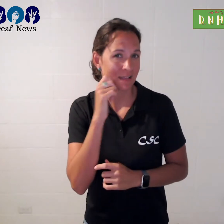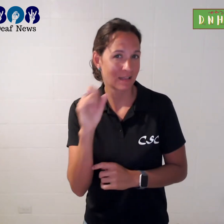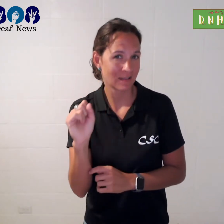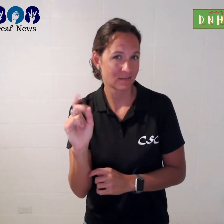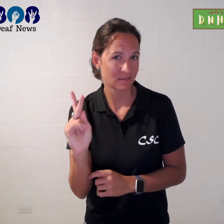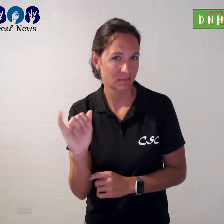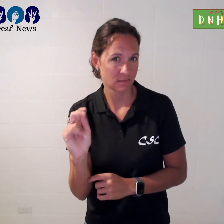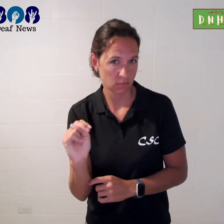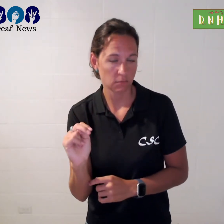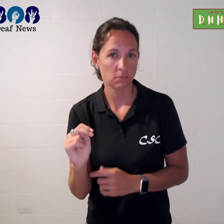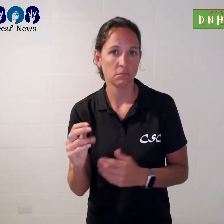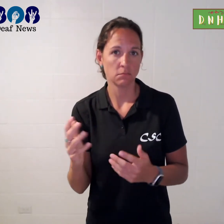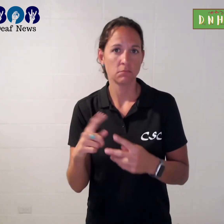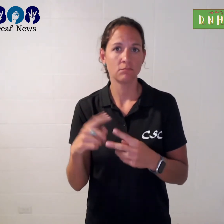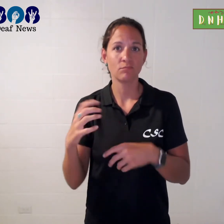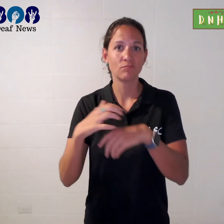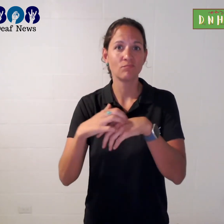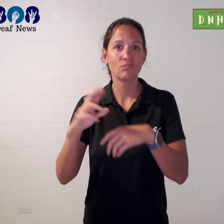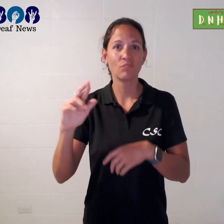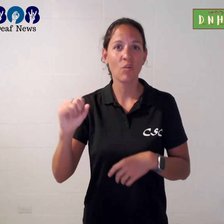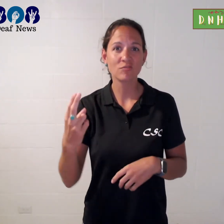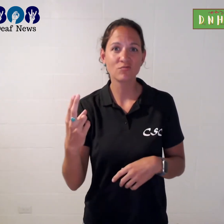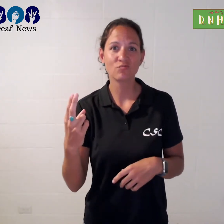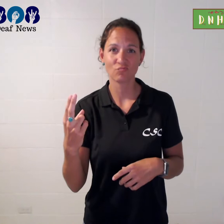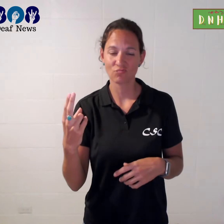Then later, the virus will show up on your skin,